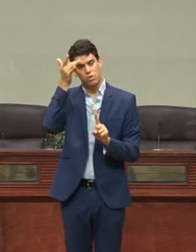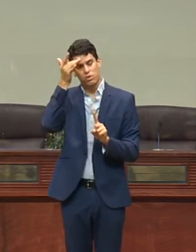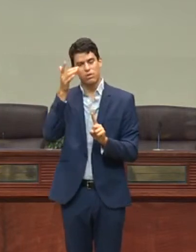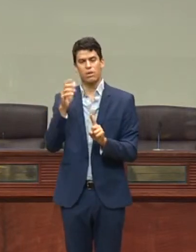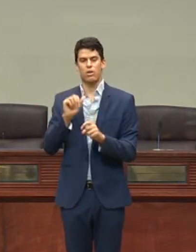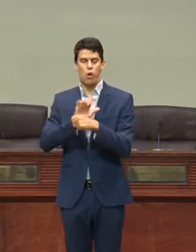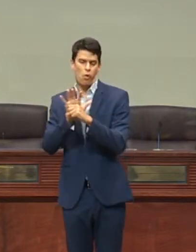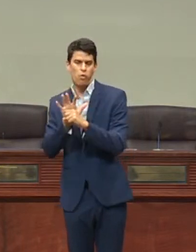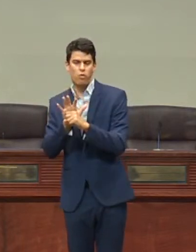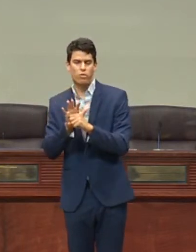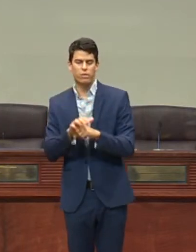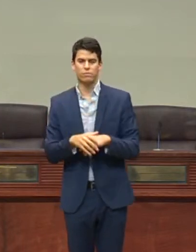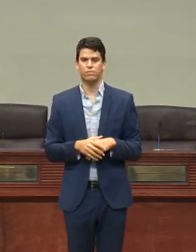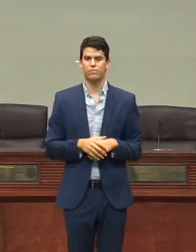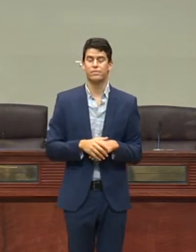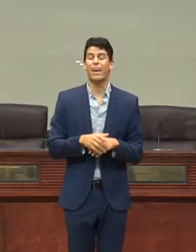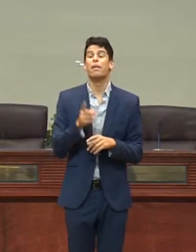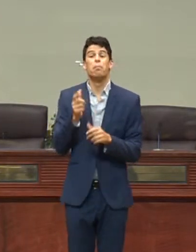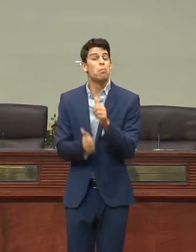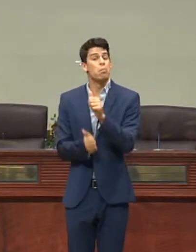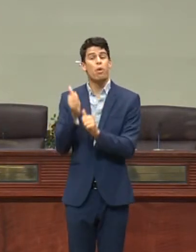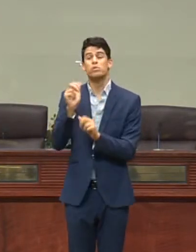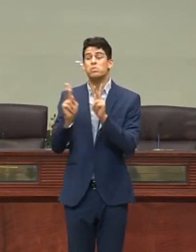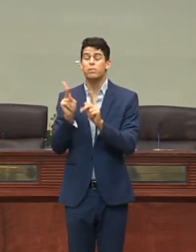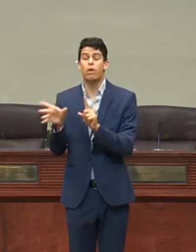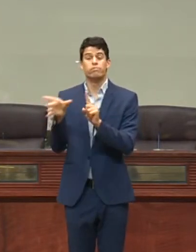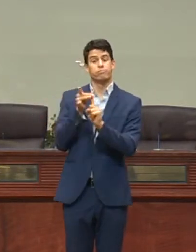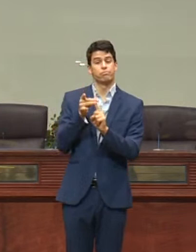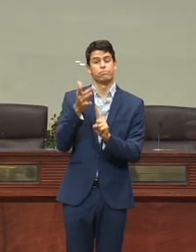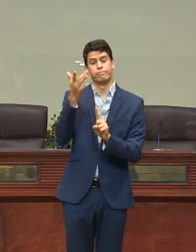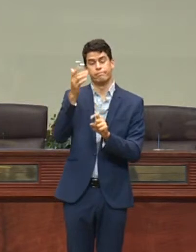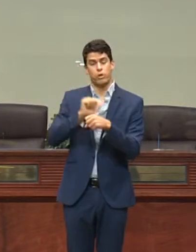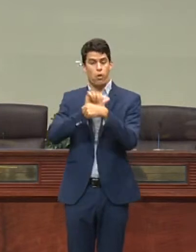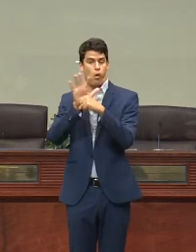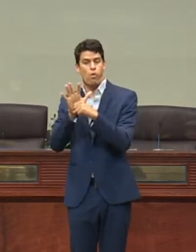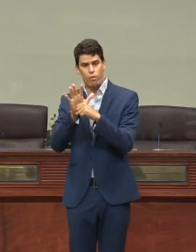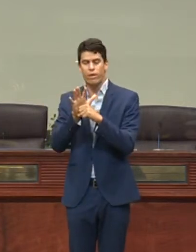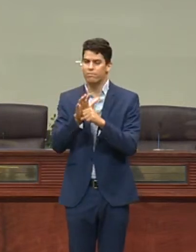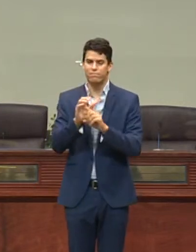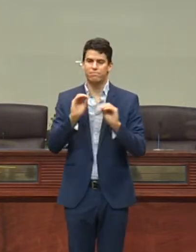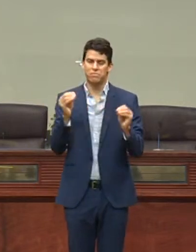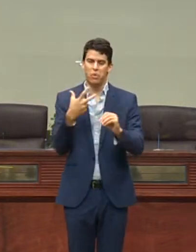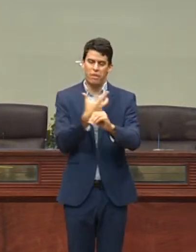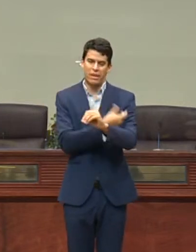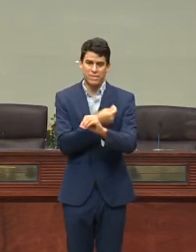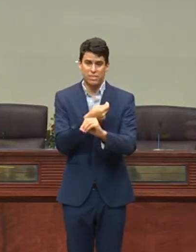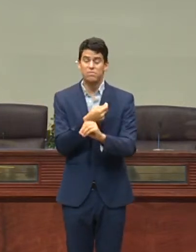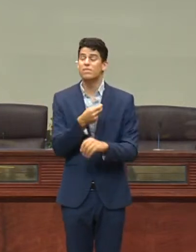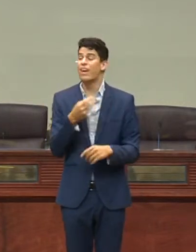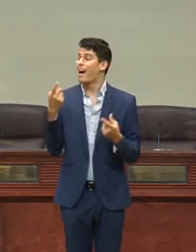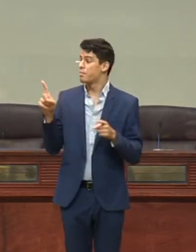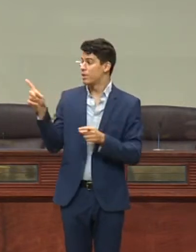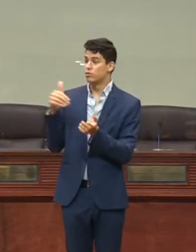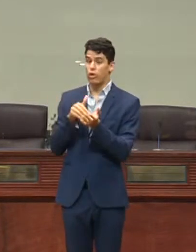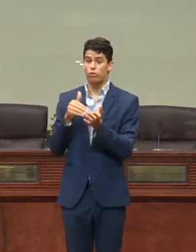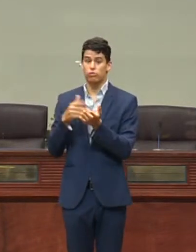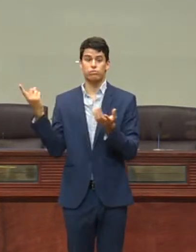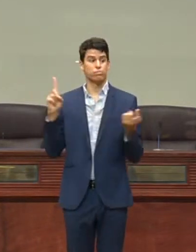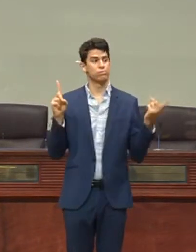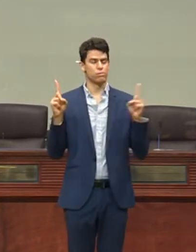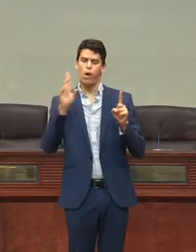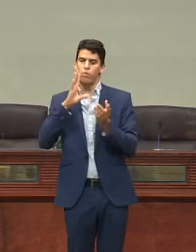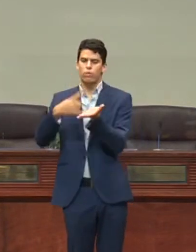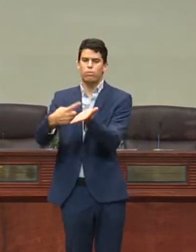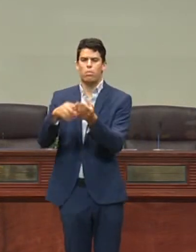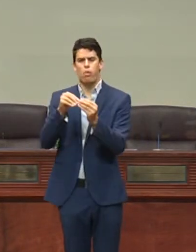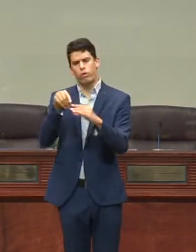among unvaccinated people. You're going to hear that drum beat today as our physicians are going to talk to you about that. Over